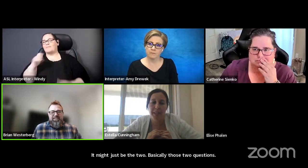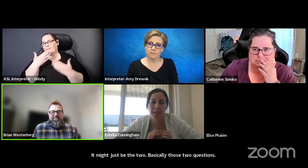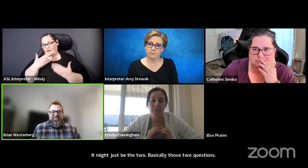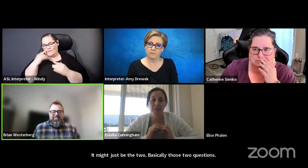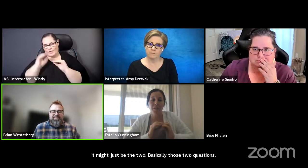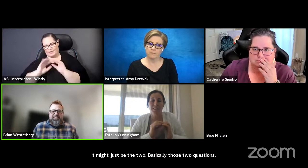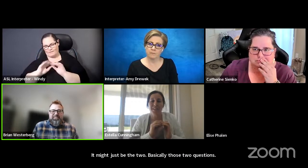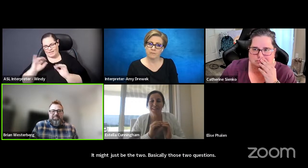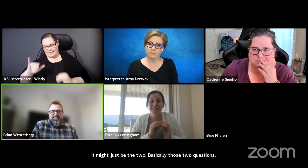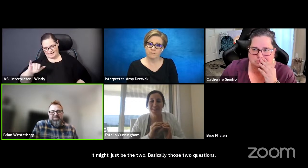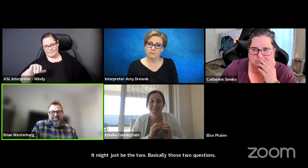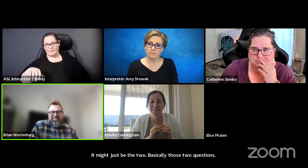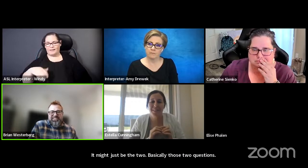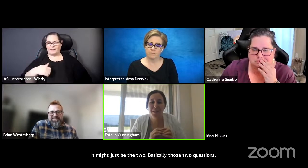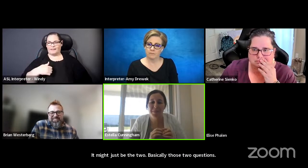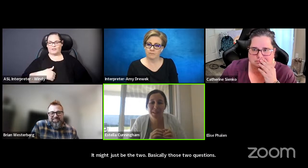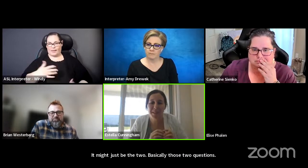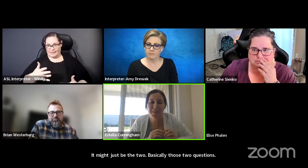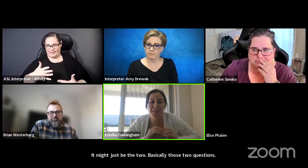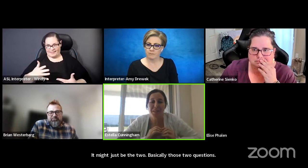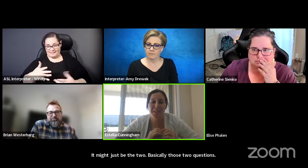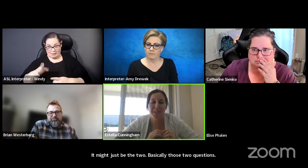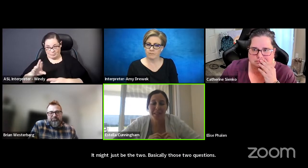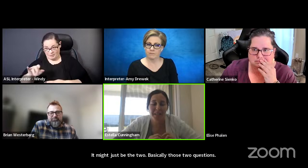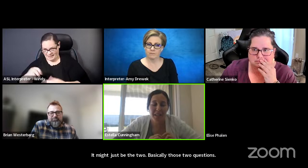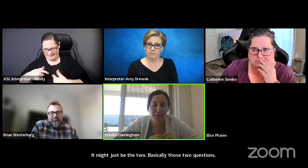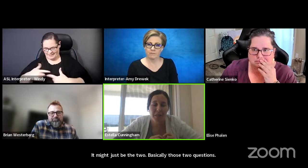clarifying that. Sorry, Brian, I'll